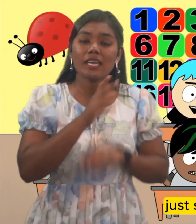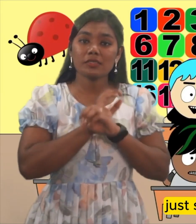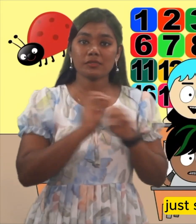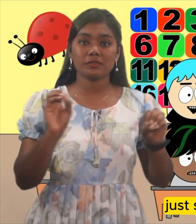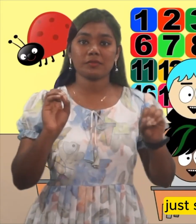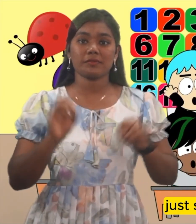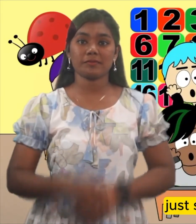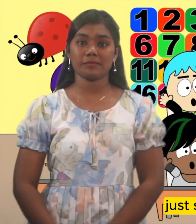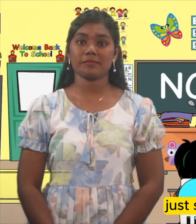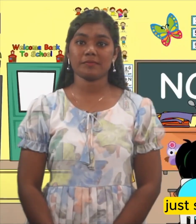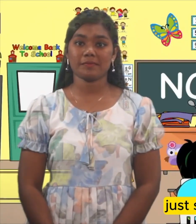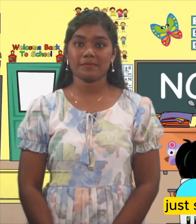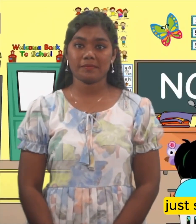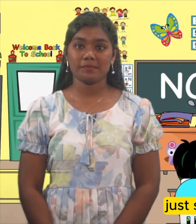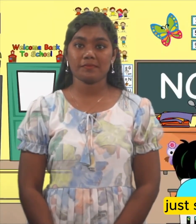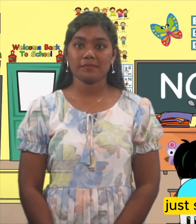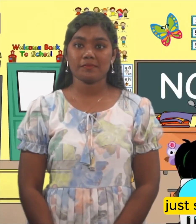Just say no. No.